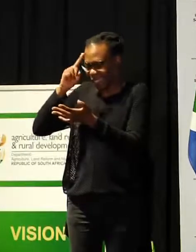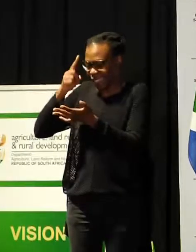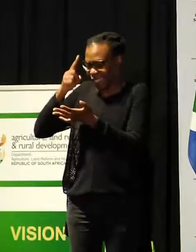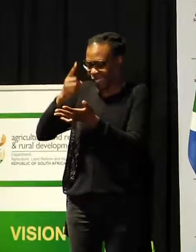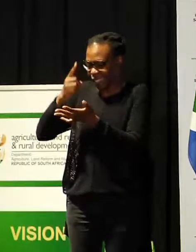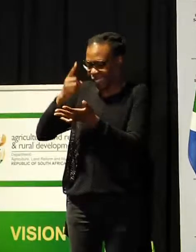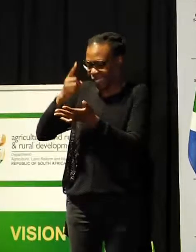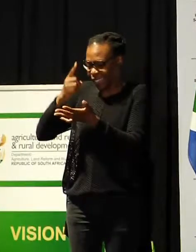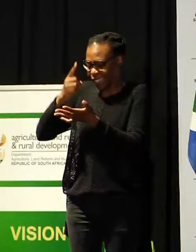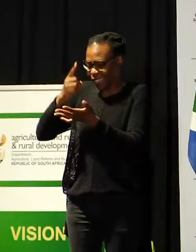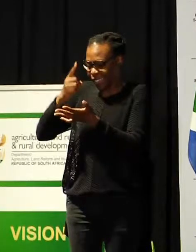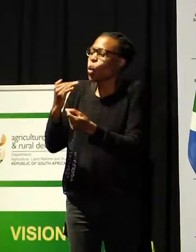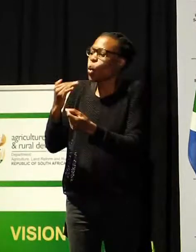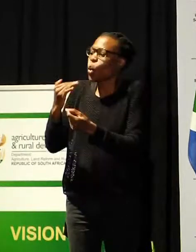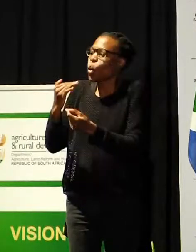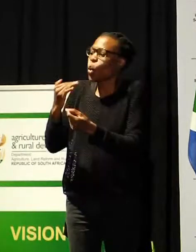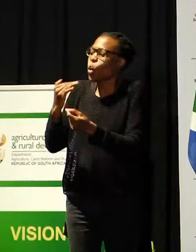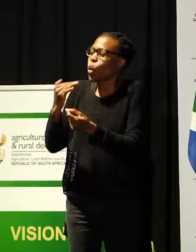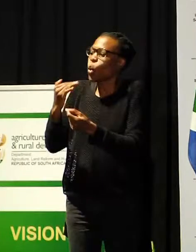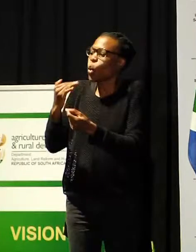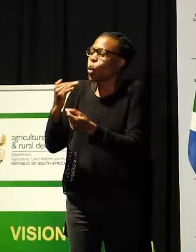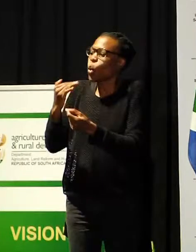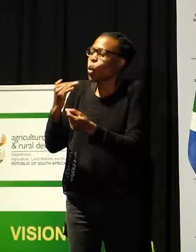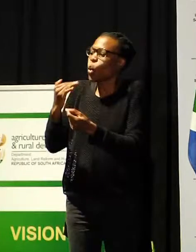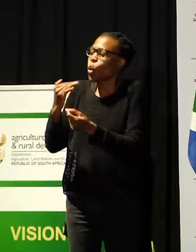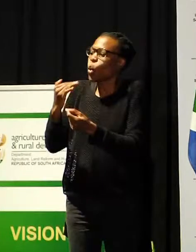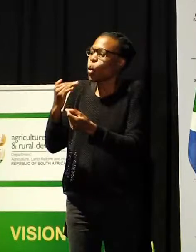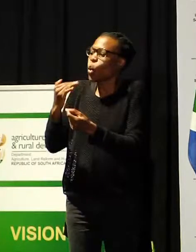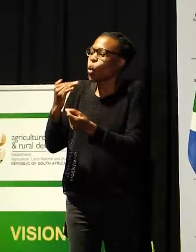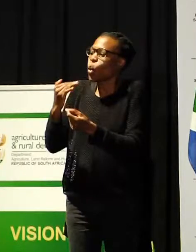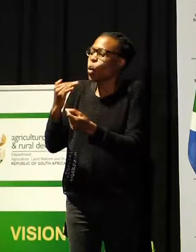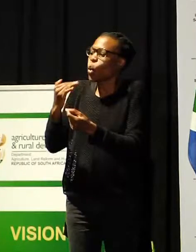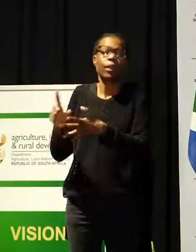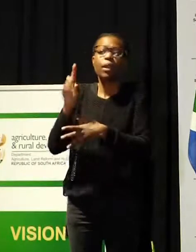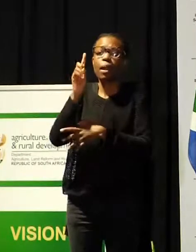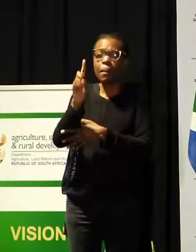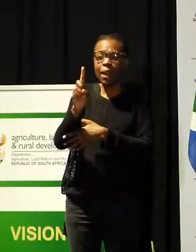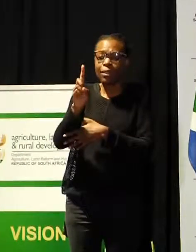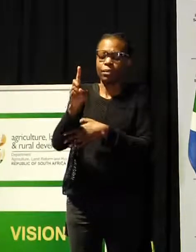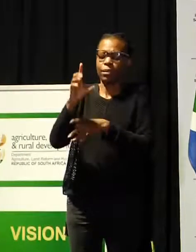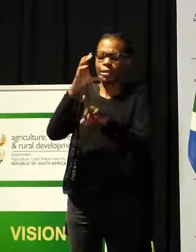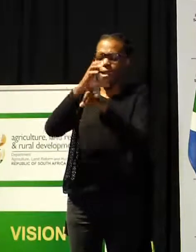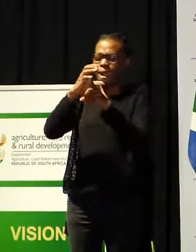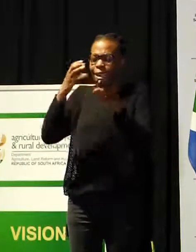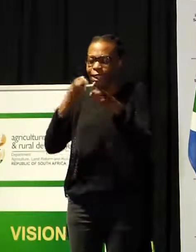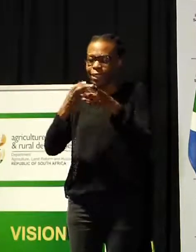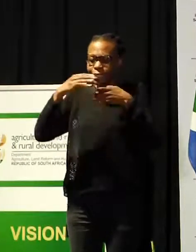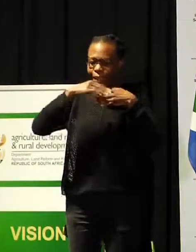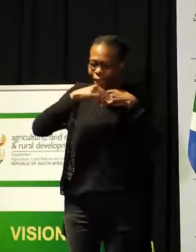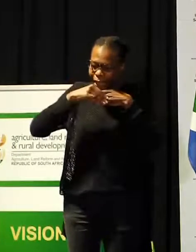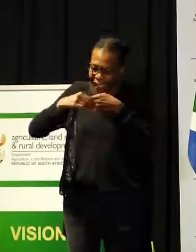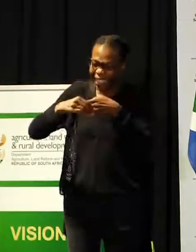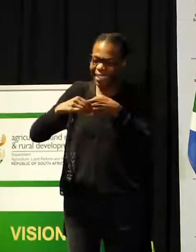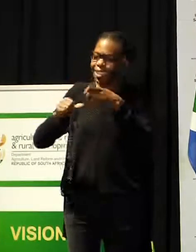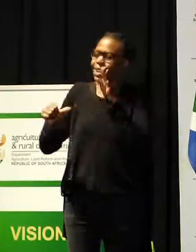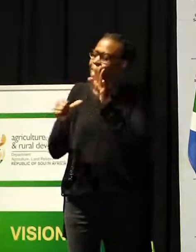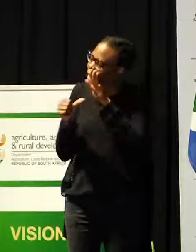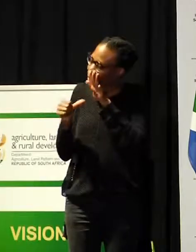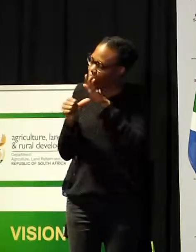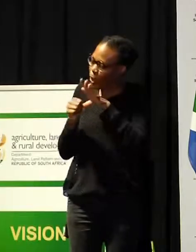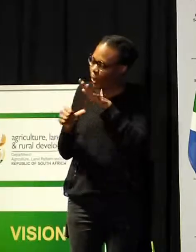kingship or queenship. And again, since all traditional leadership, they receive authority and delegations